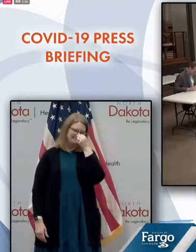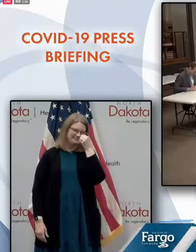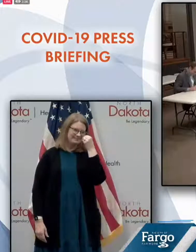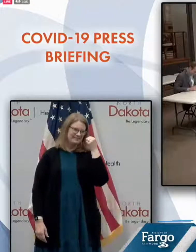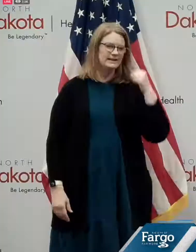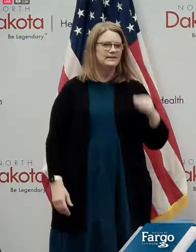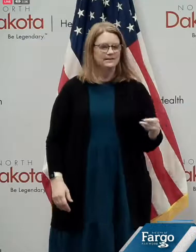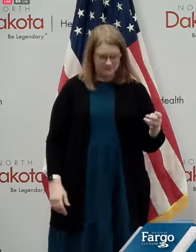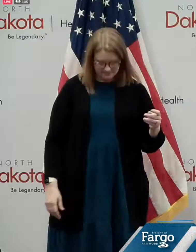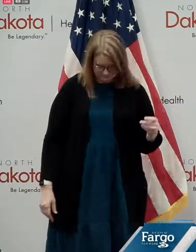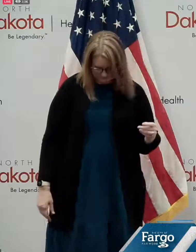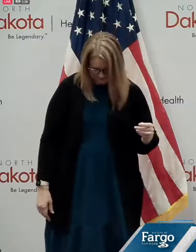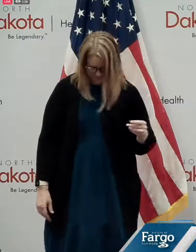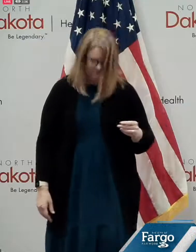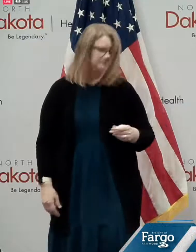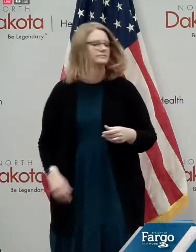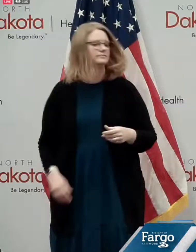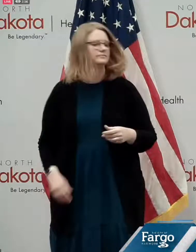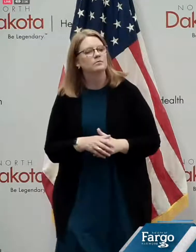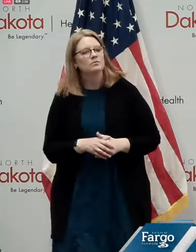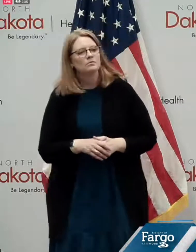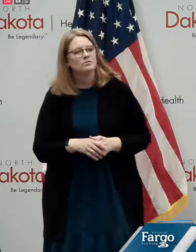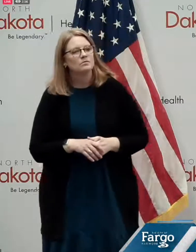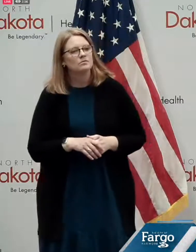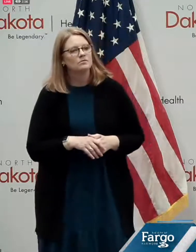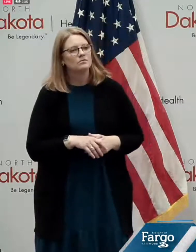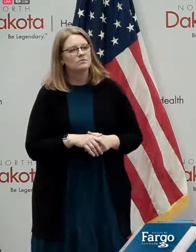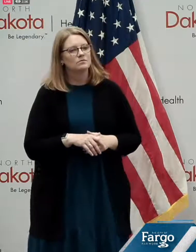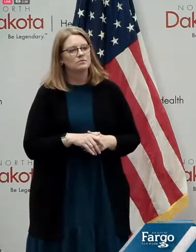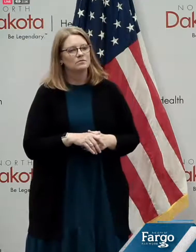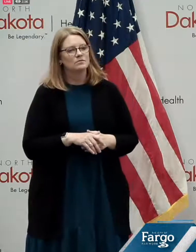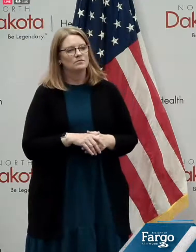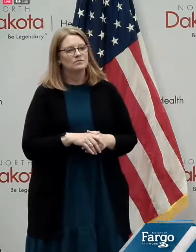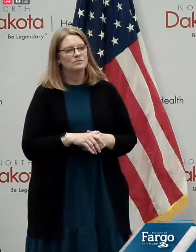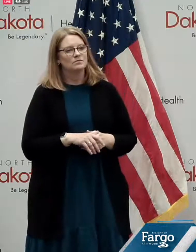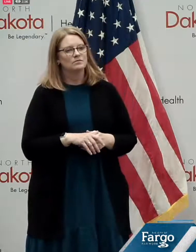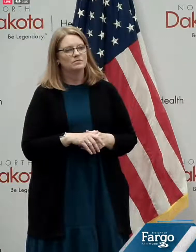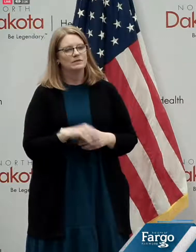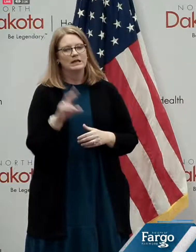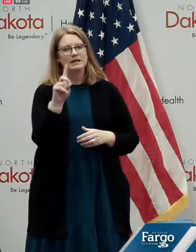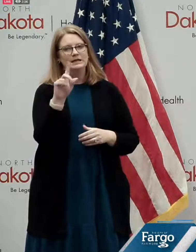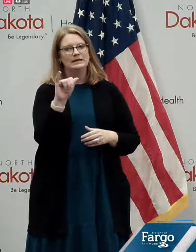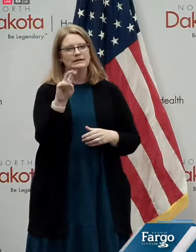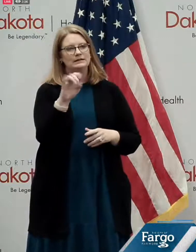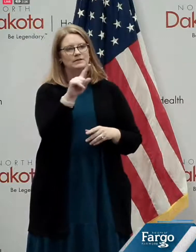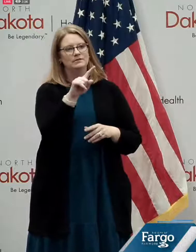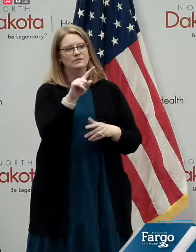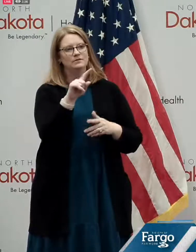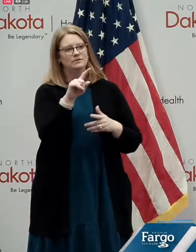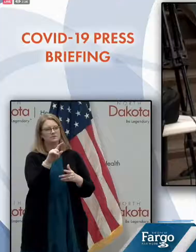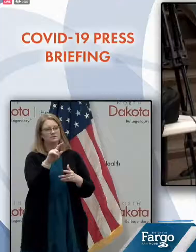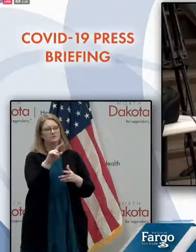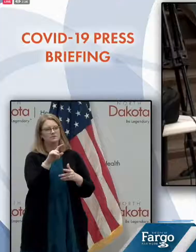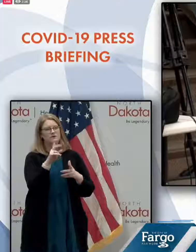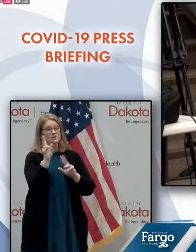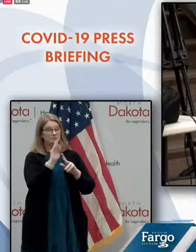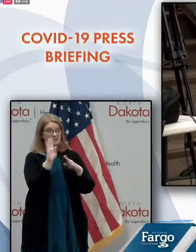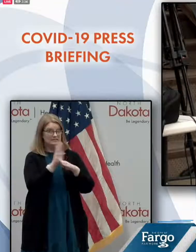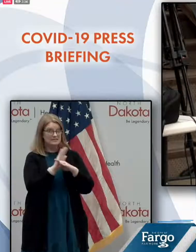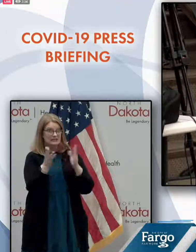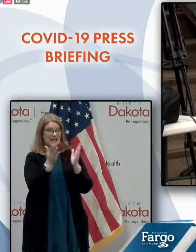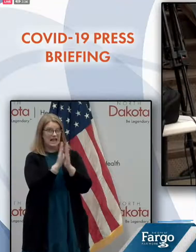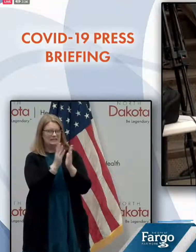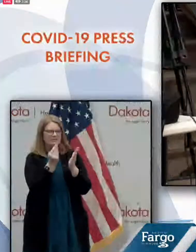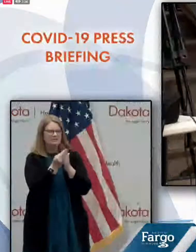I wanted to follow up about how specific do the applications have to be if businesses are asking for money?